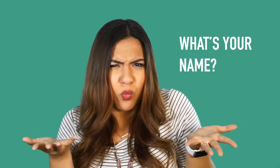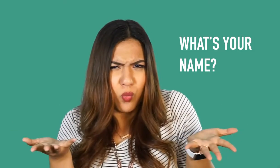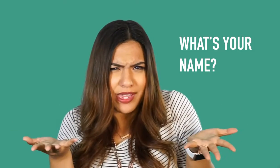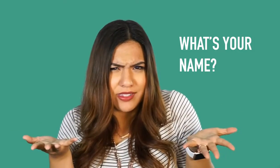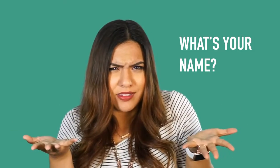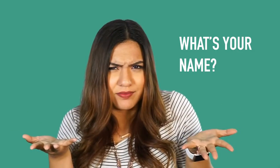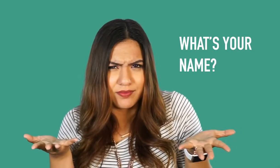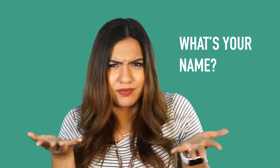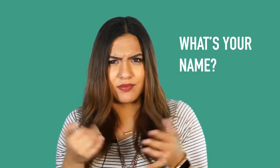what.